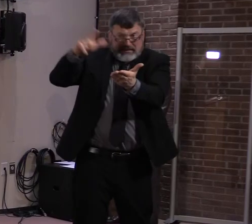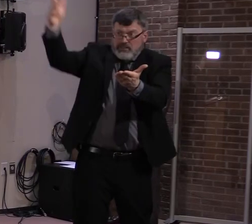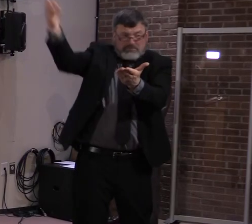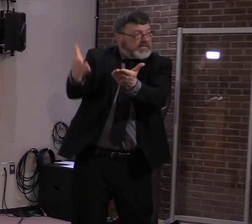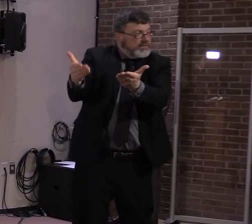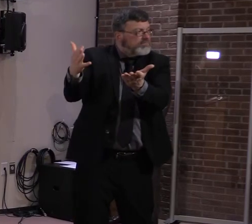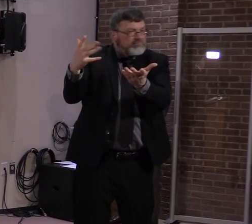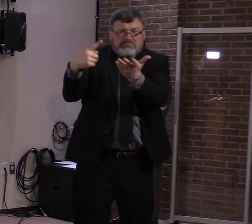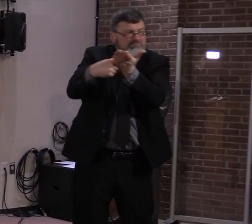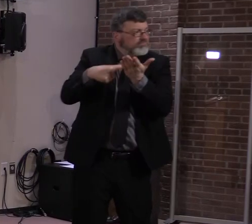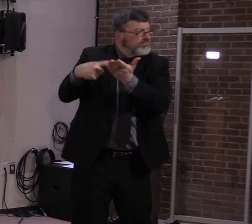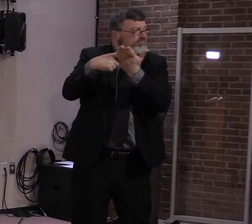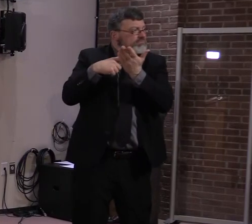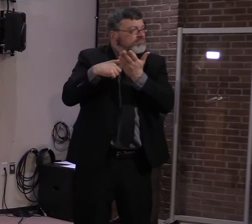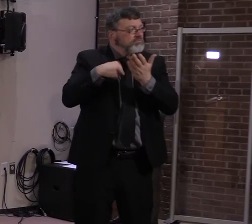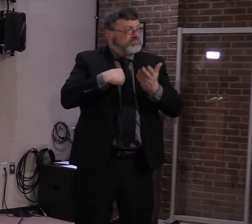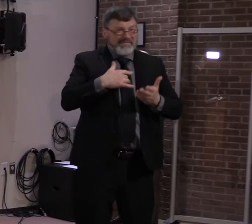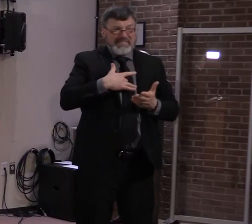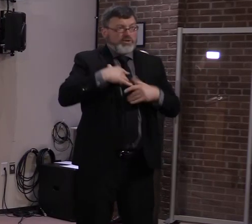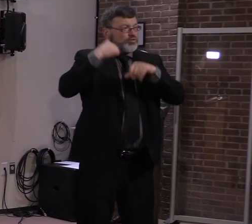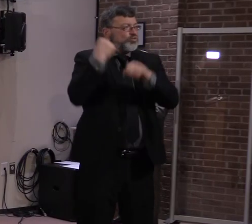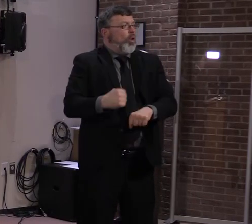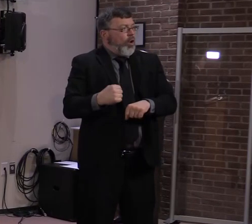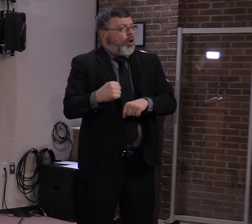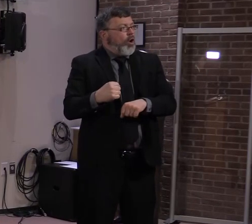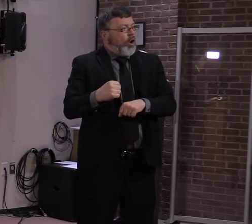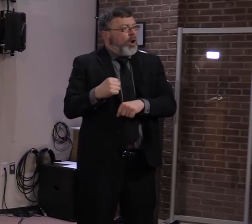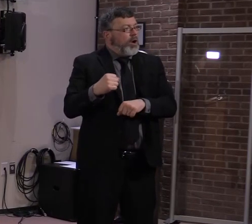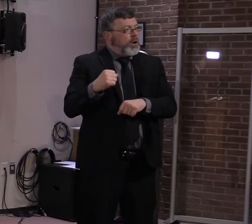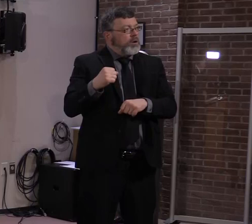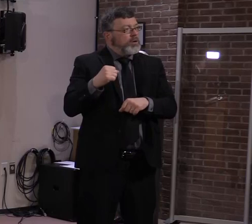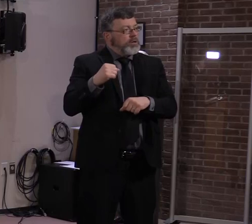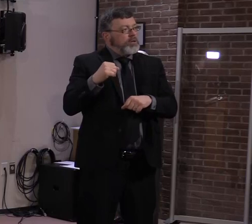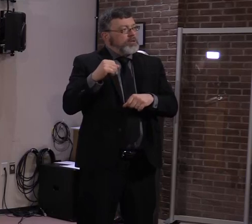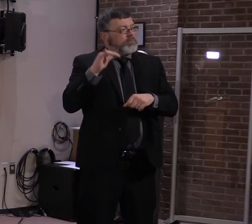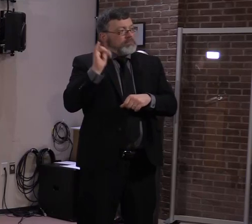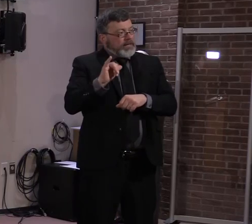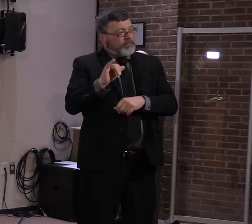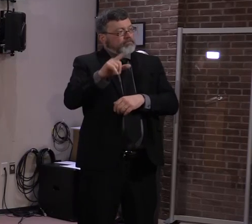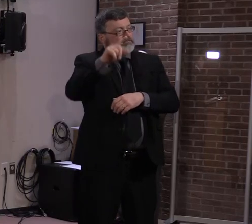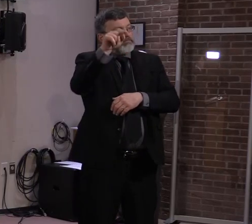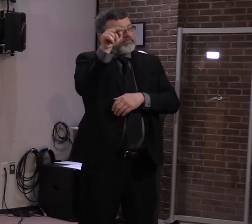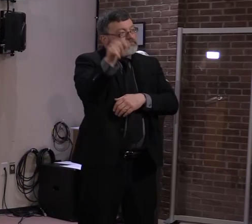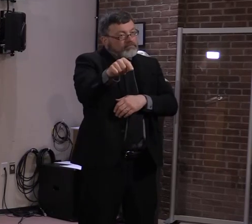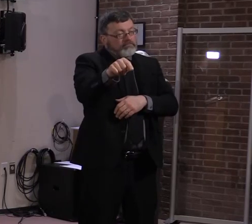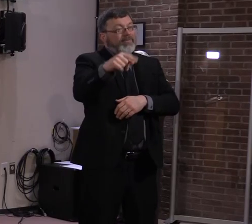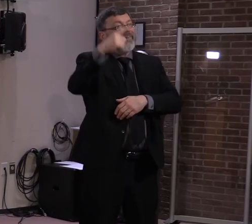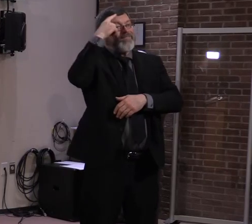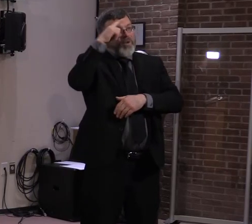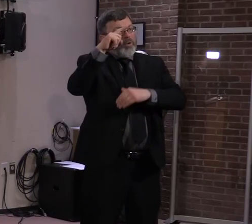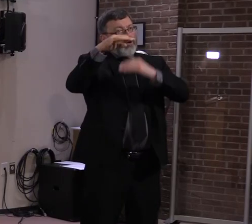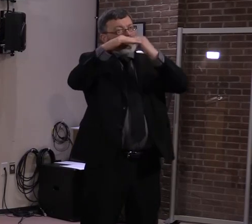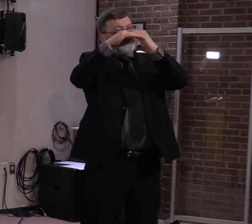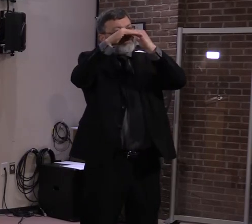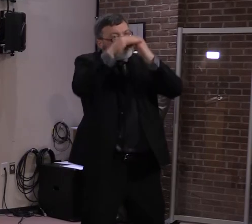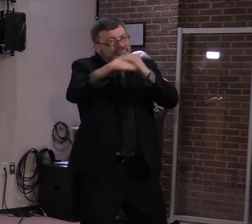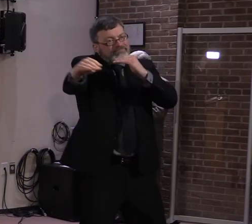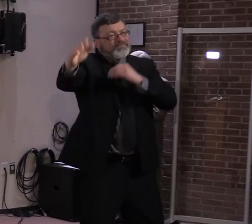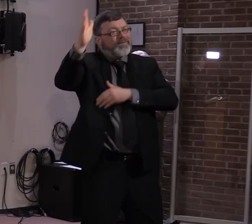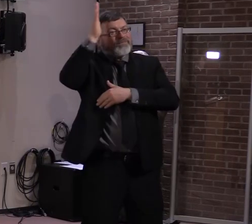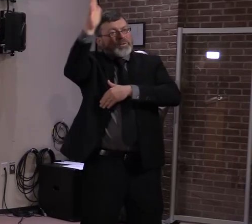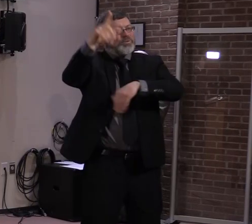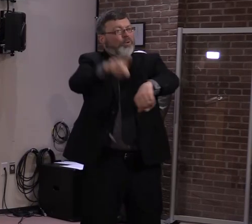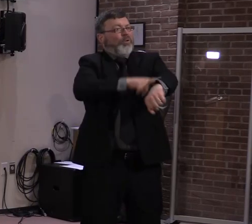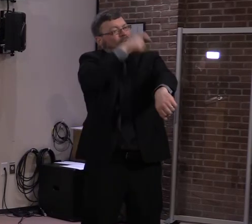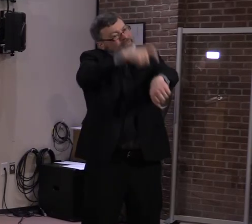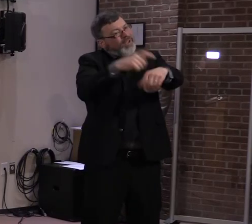transformative. We know what the problems are in the state. We've talked about them. We've debated them. I think we've agreed on them. We just